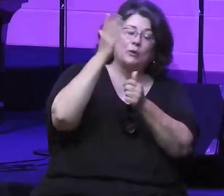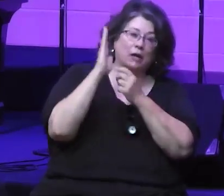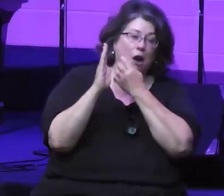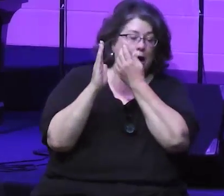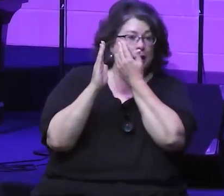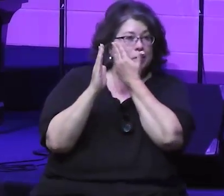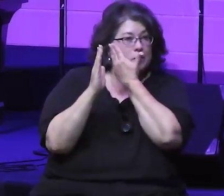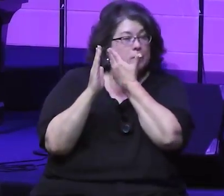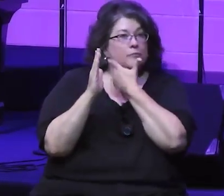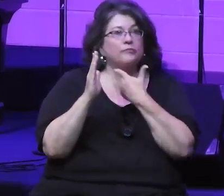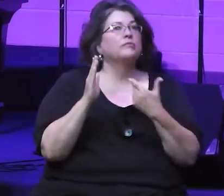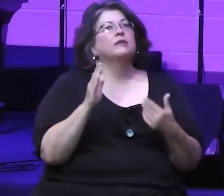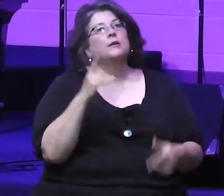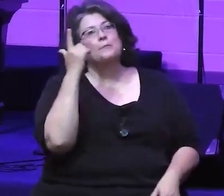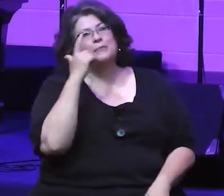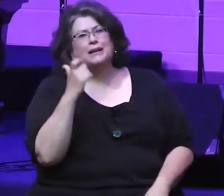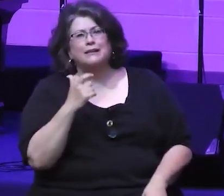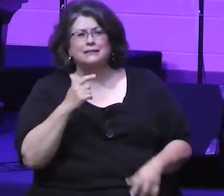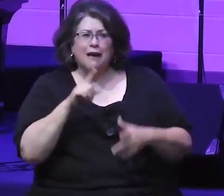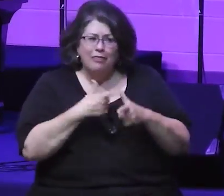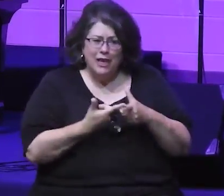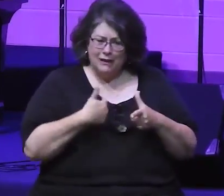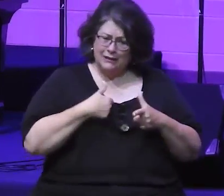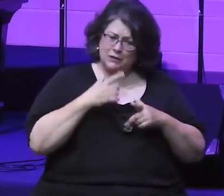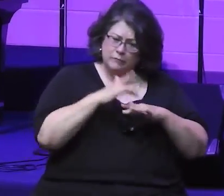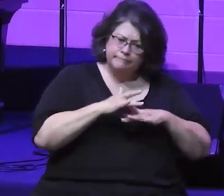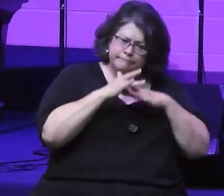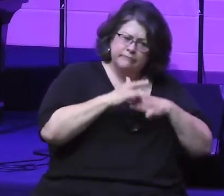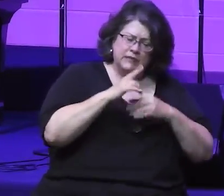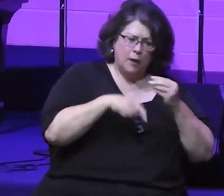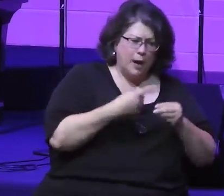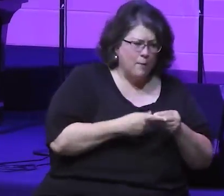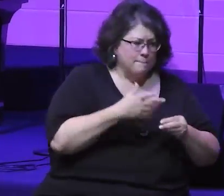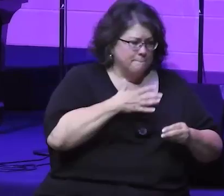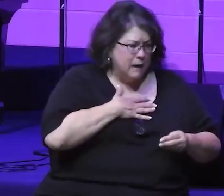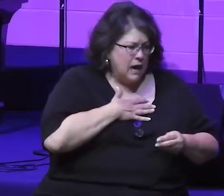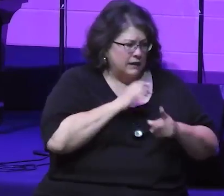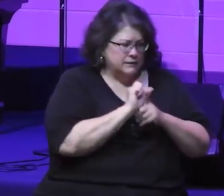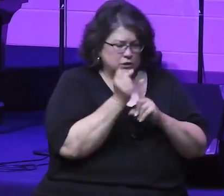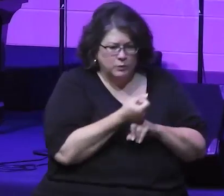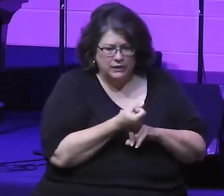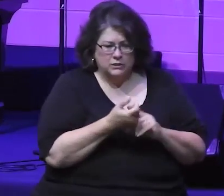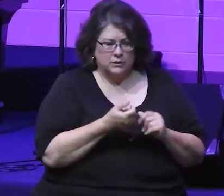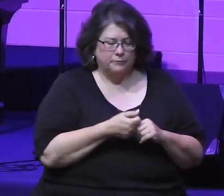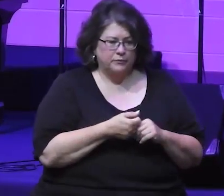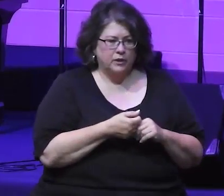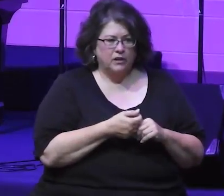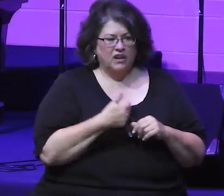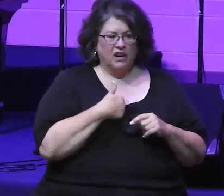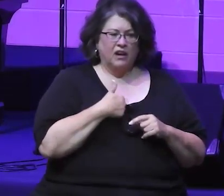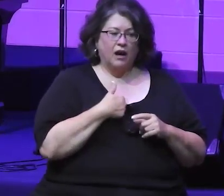of cards that I have? I was like, your kids don't